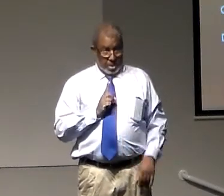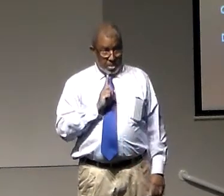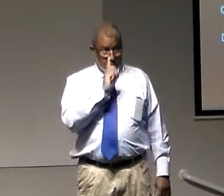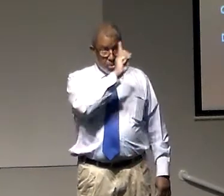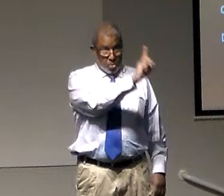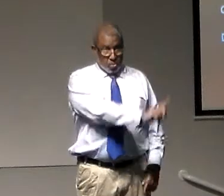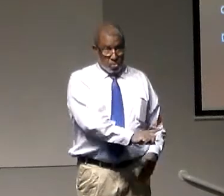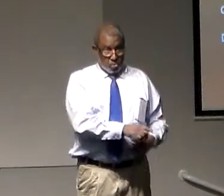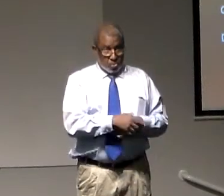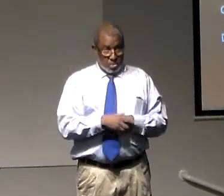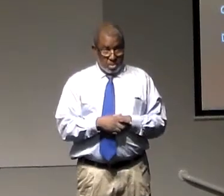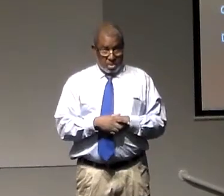man alone.